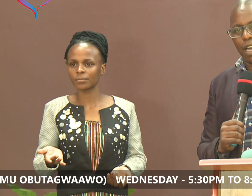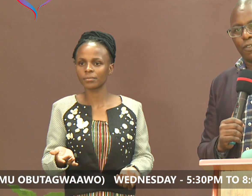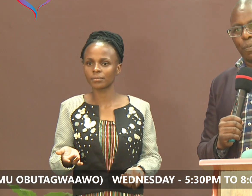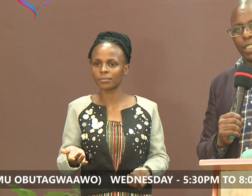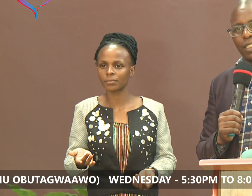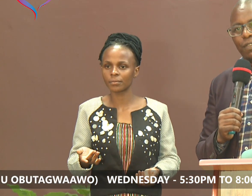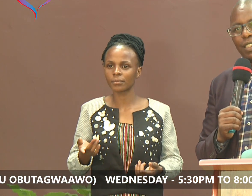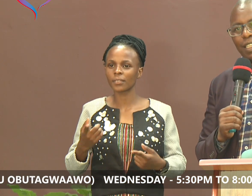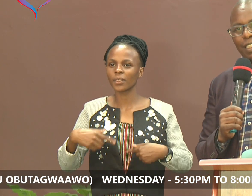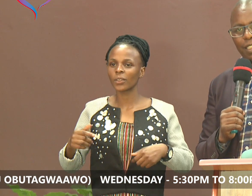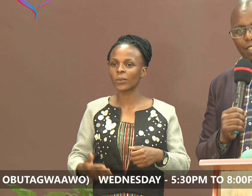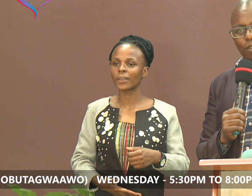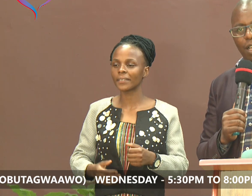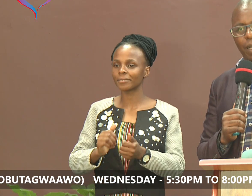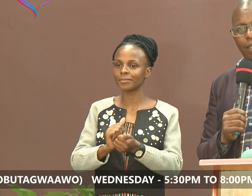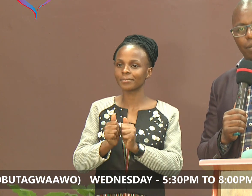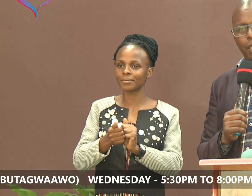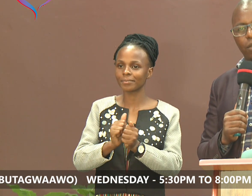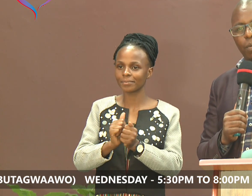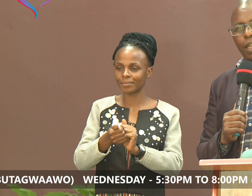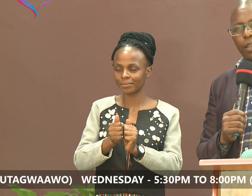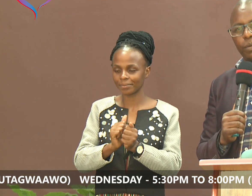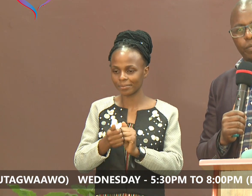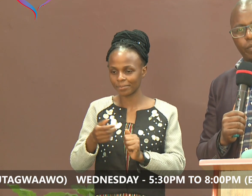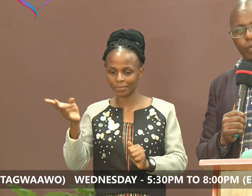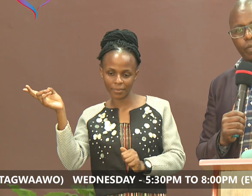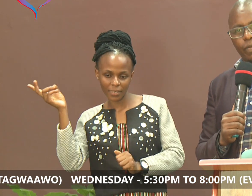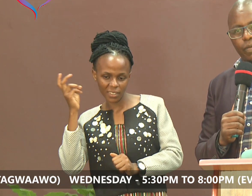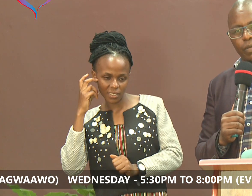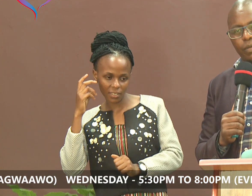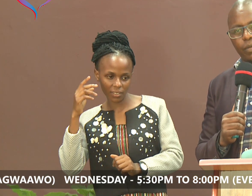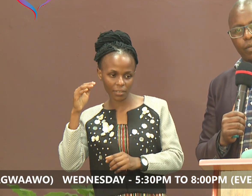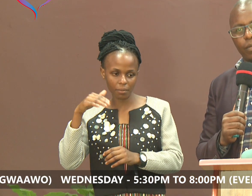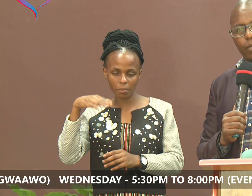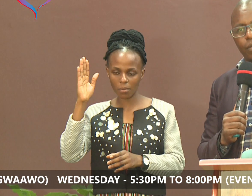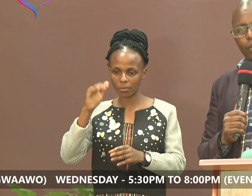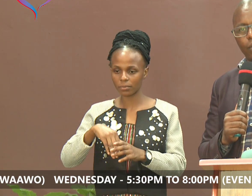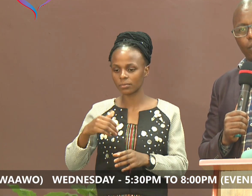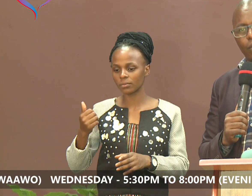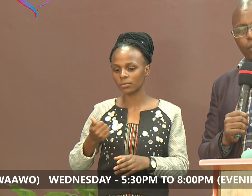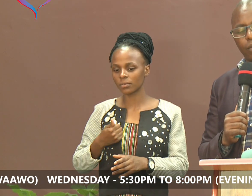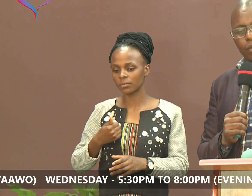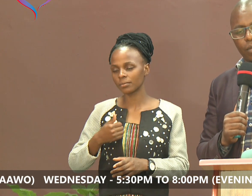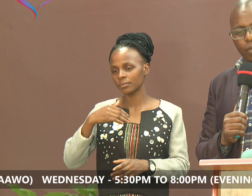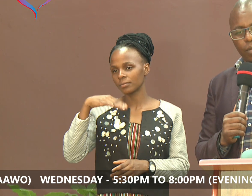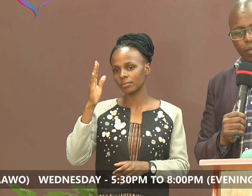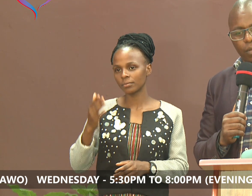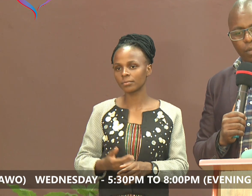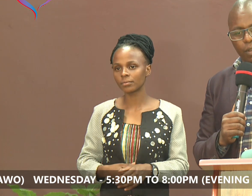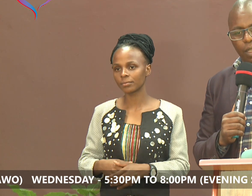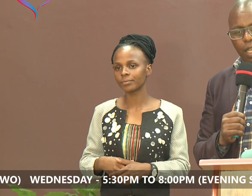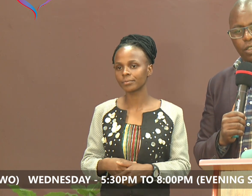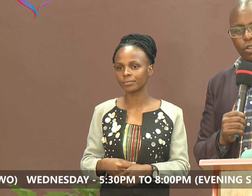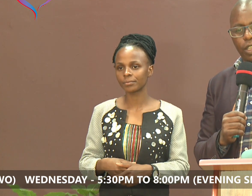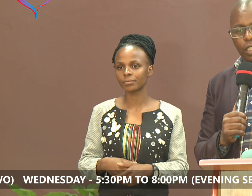Then we have competitive listening. Eno y'abakazi be basinga banayo. Ne tubeera nene endala ng'eri ng'erimu okuvuga nyango